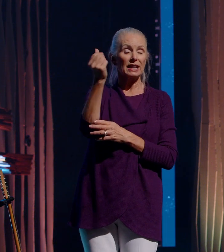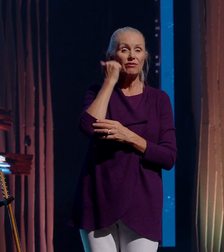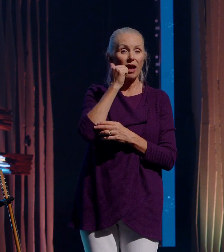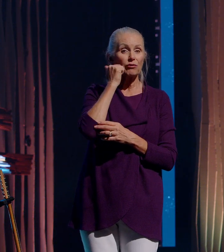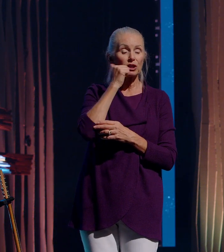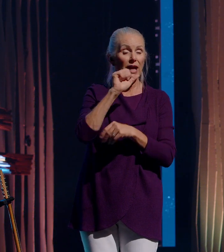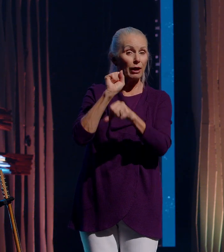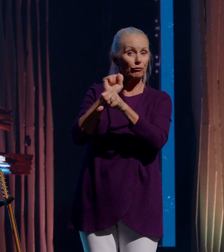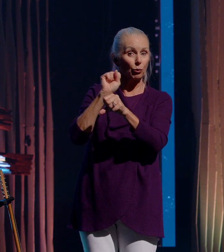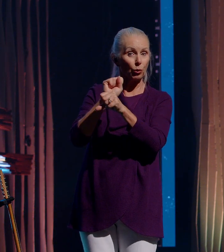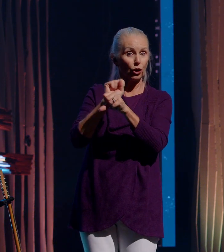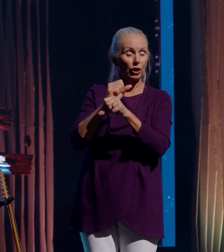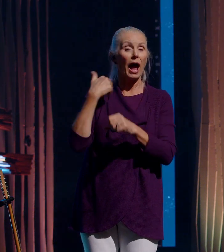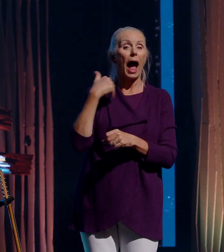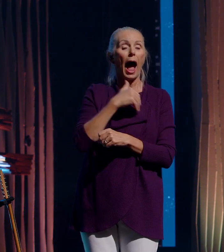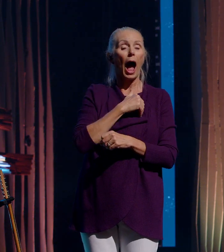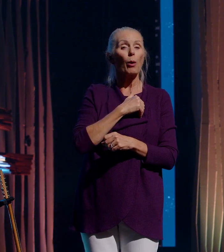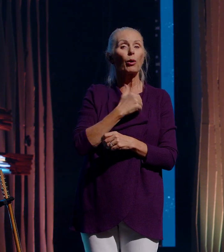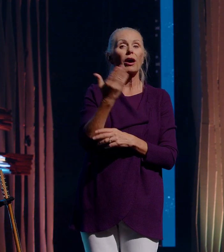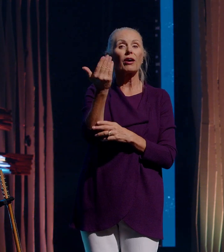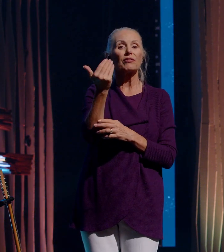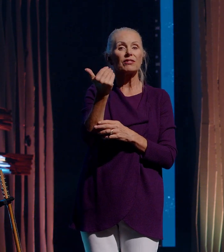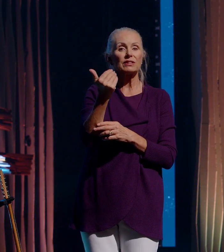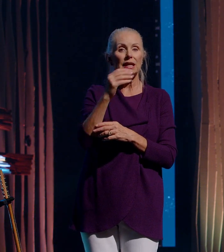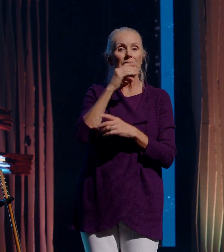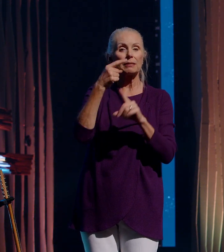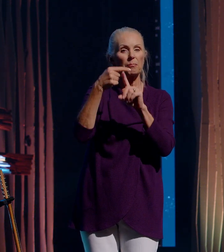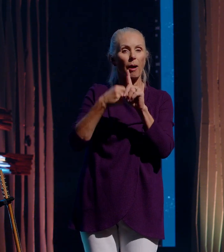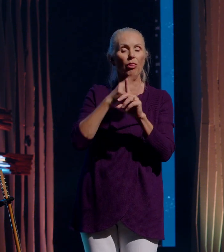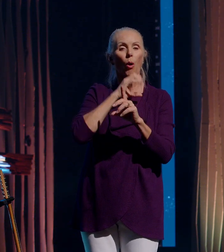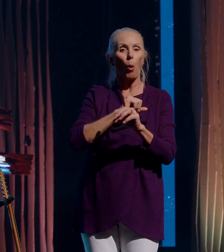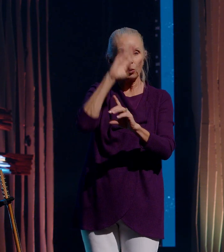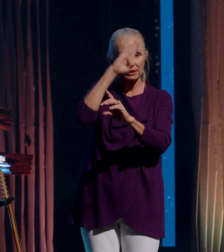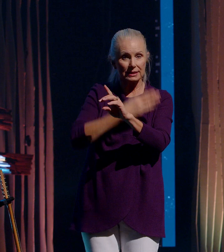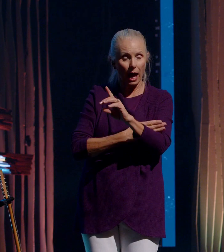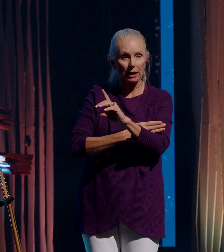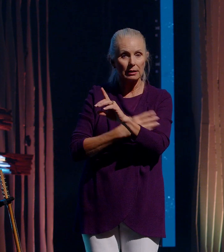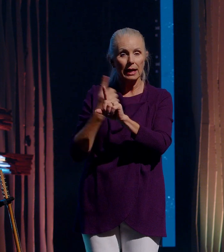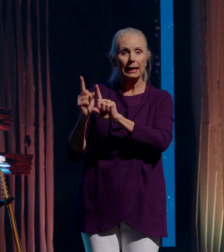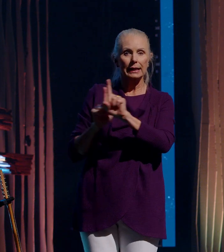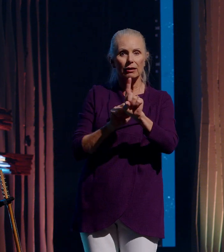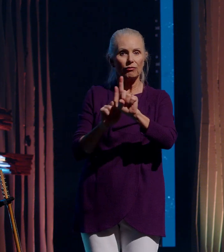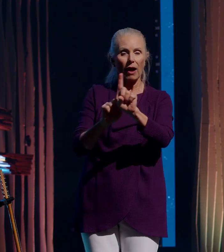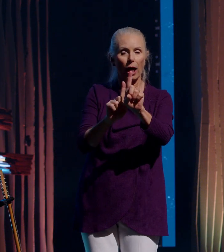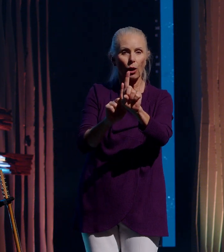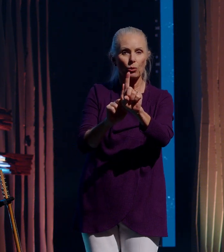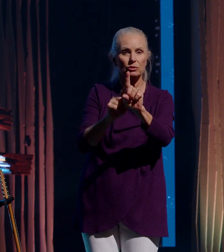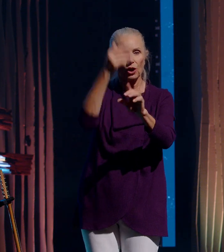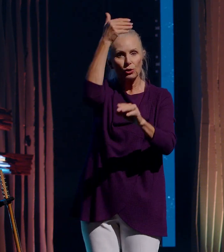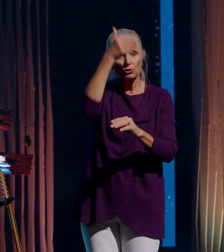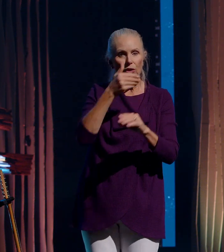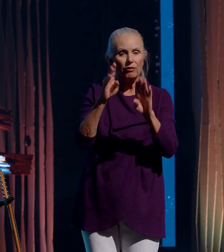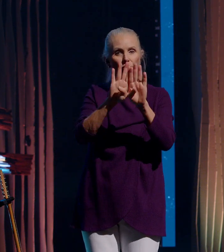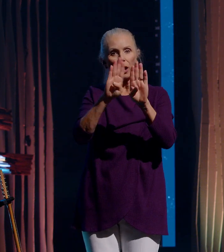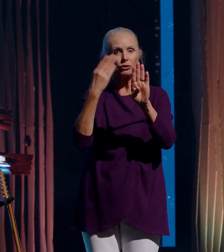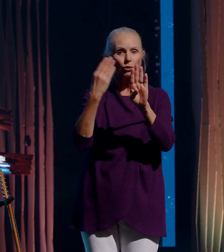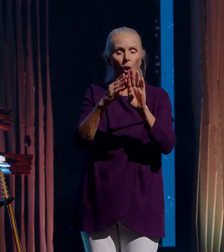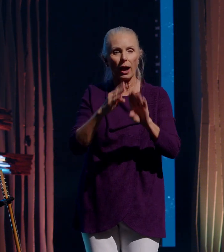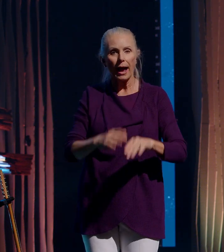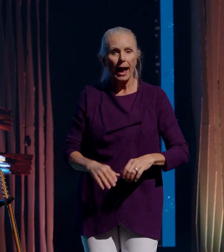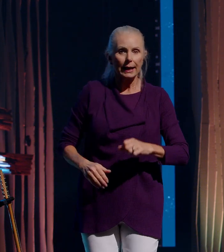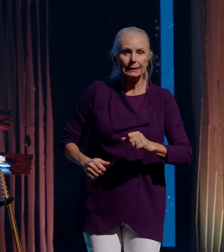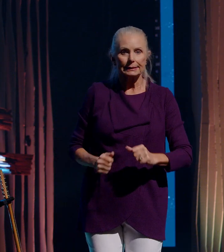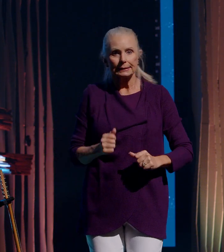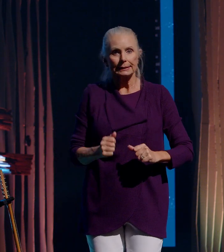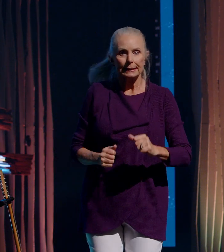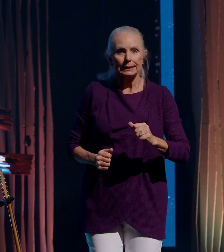day, our 15-month-old son will follow me to the front door. He'll walk his chunky little self out to the truck where